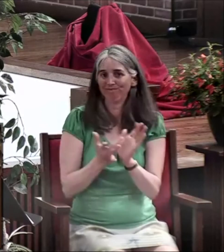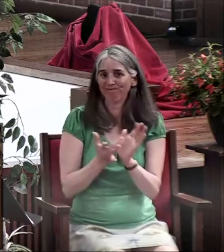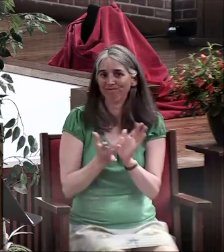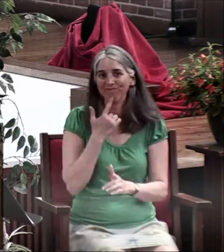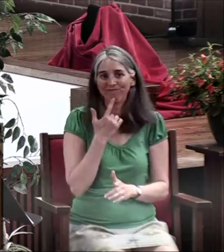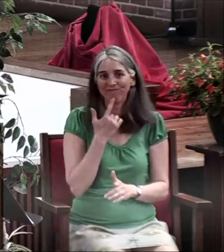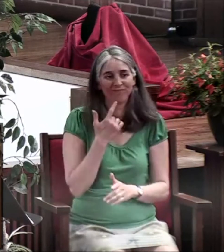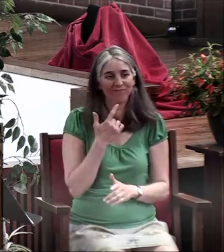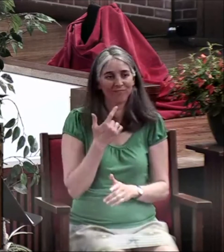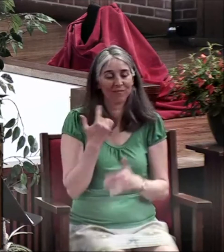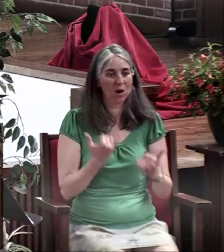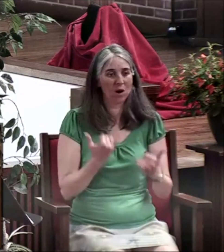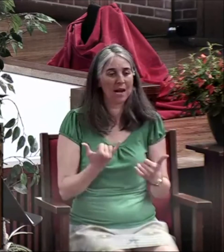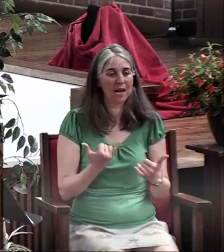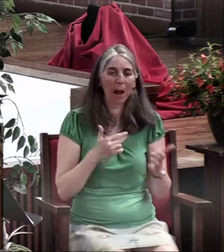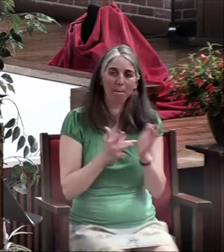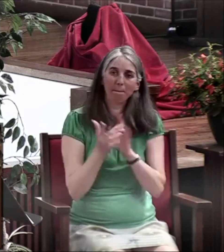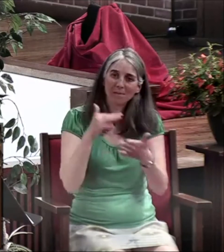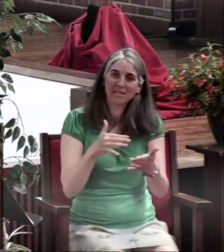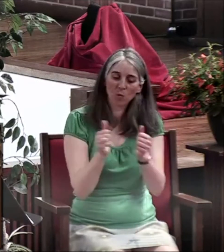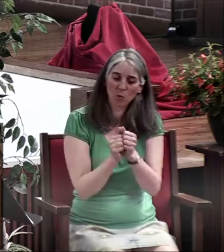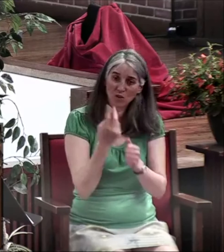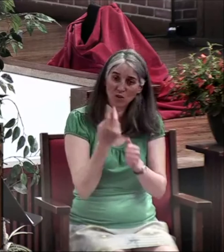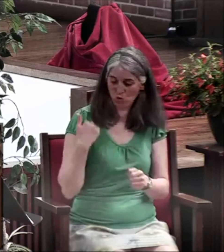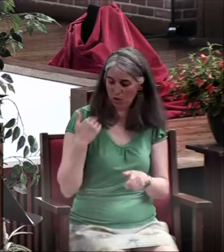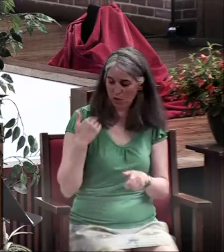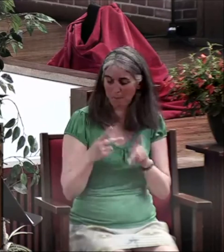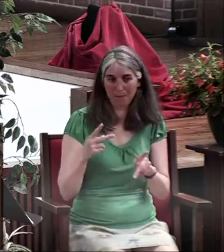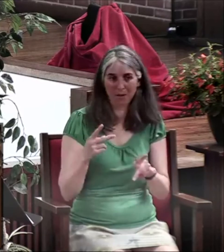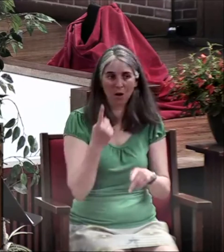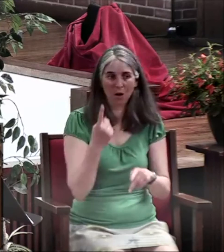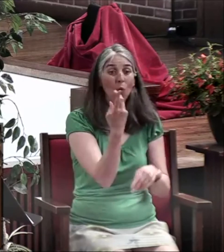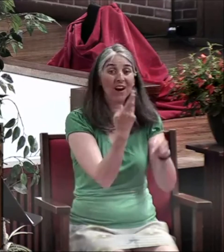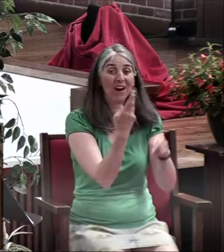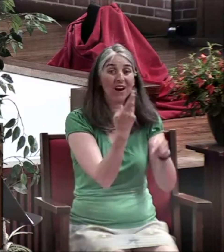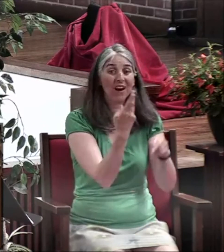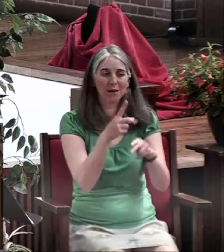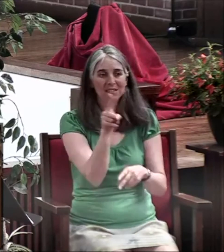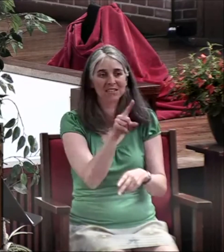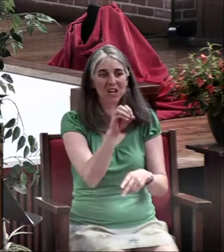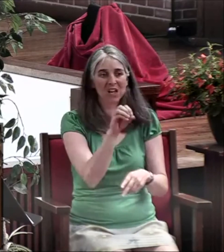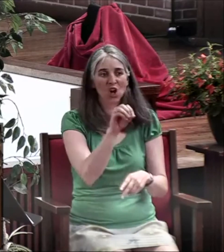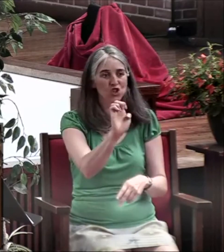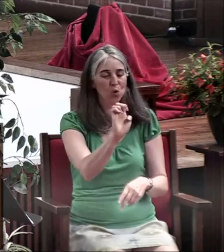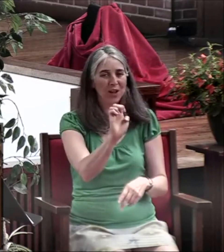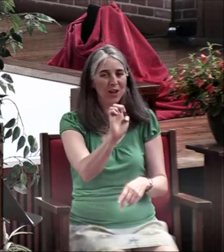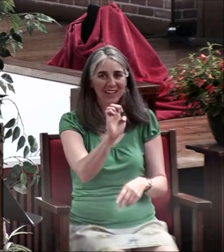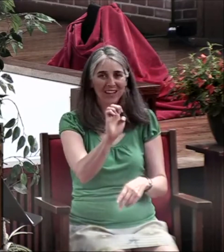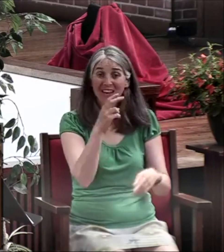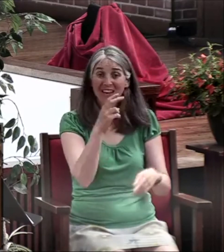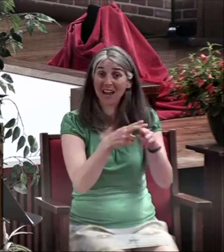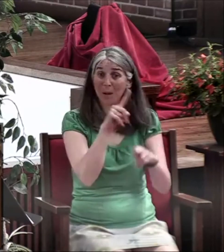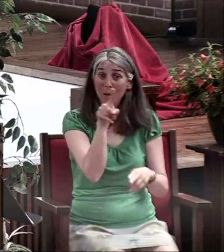Right now I'm studying with two young people. I have the privilege of doing that. And one of their names is Zoe. I don't know if Zoe's here,